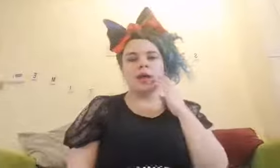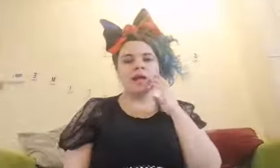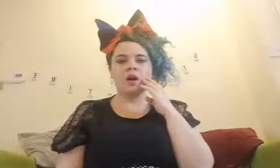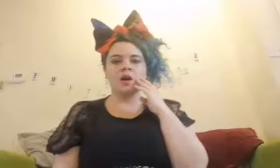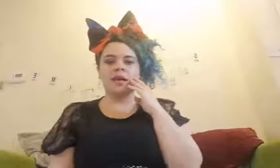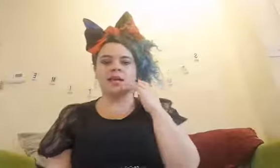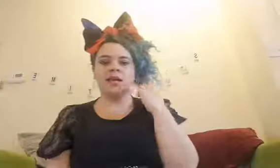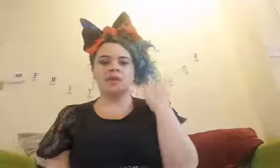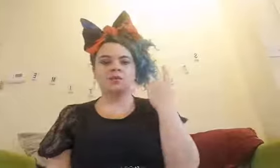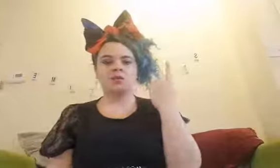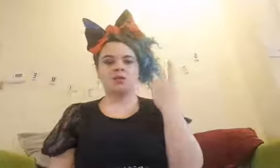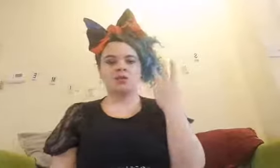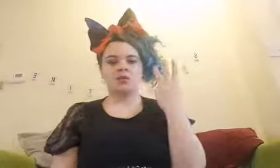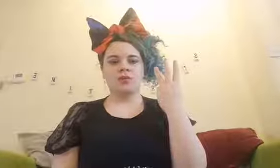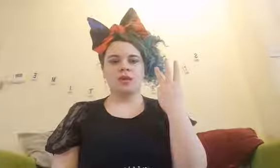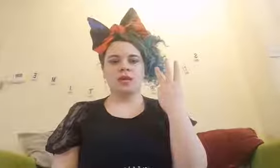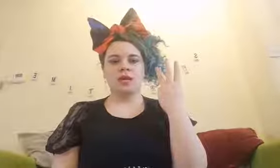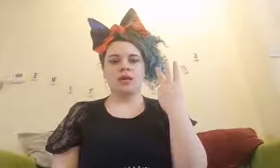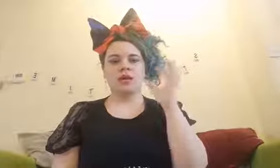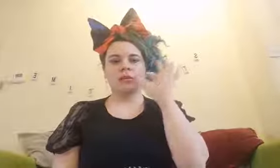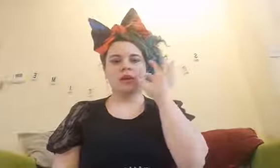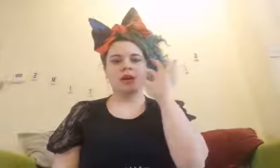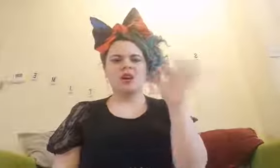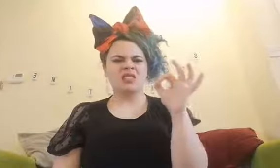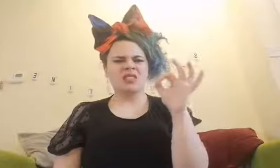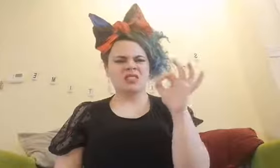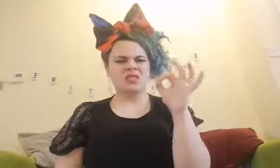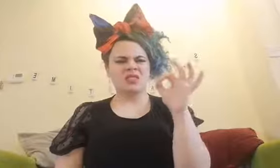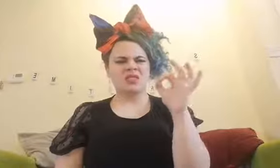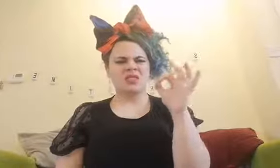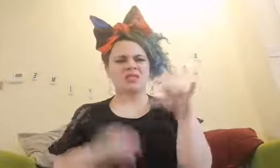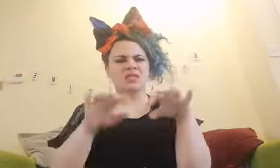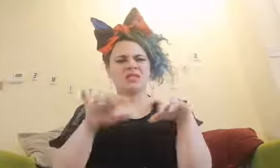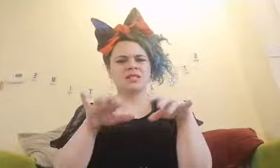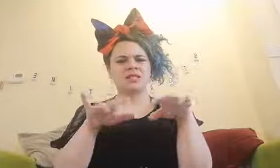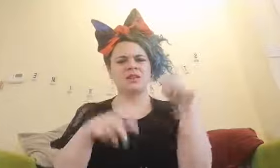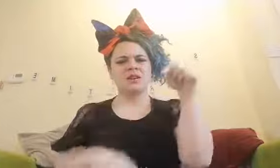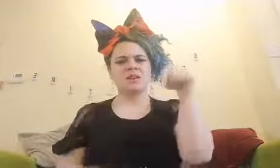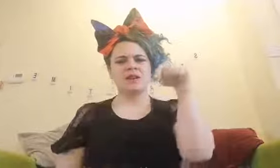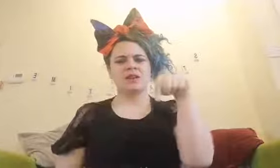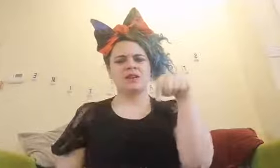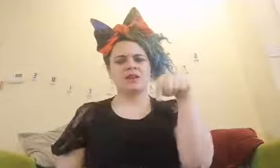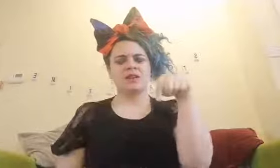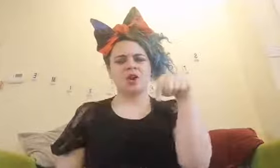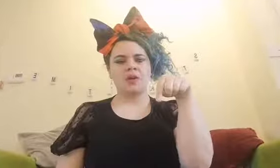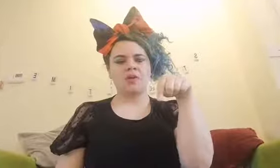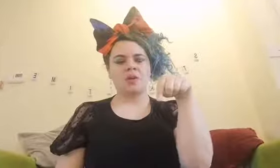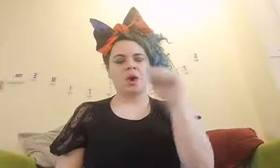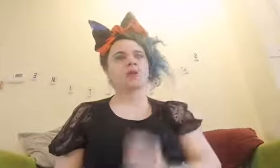When I count to three, I'm gonna ask you to just type down in the comment